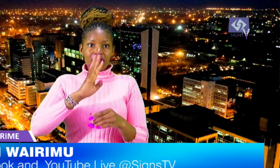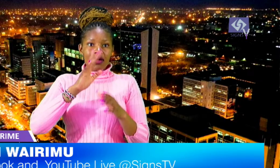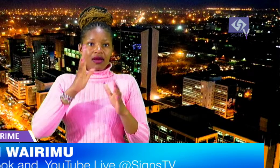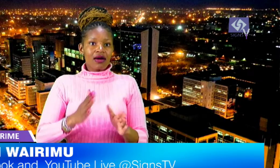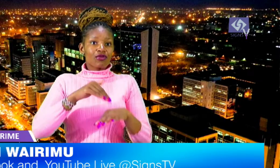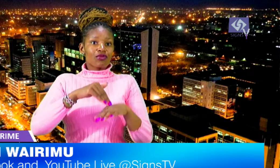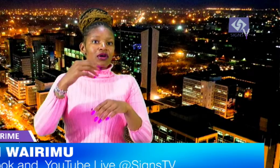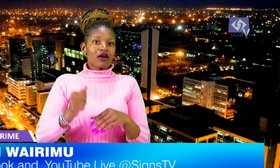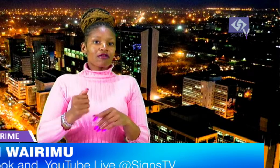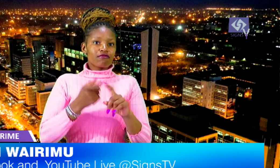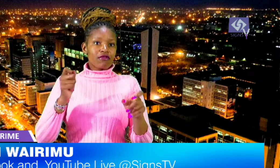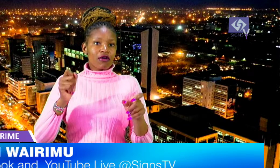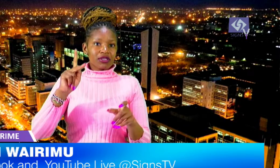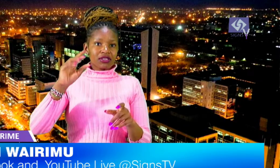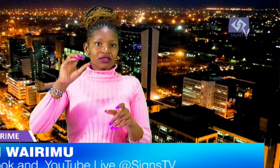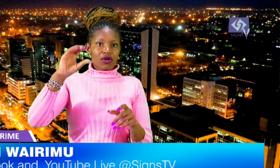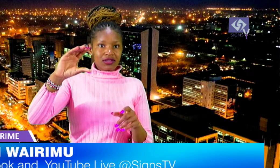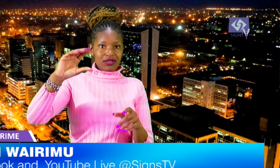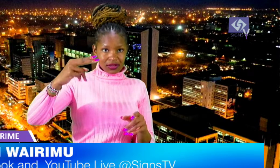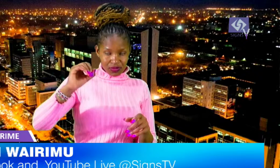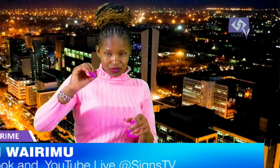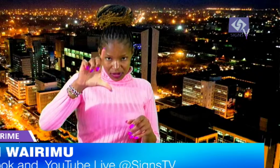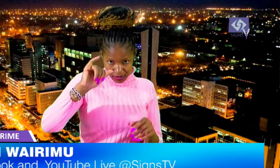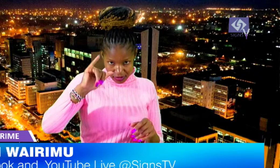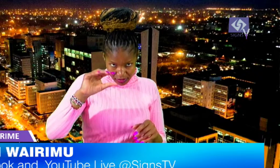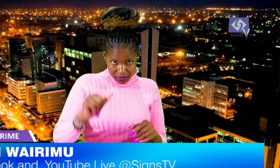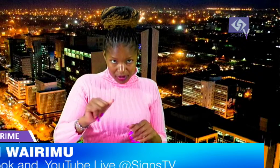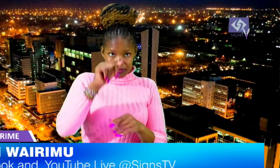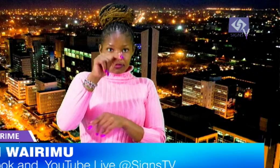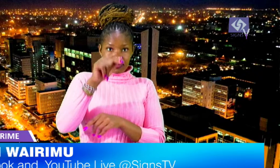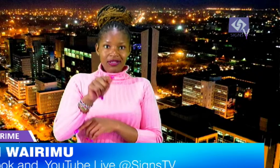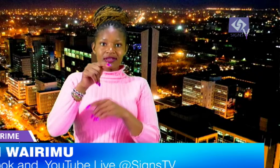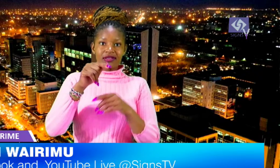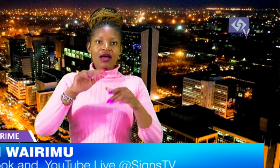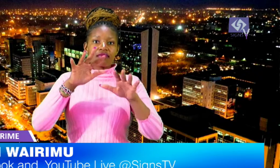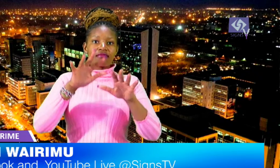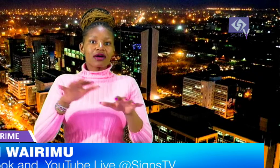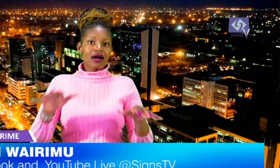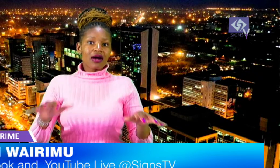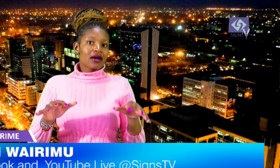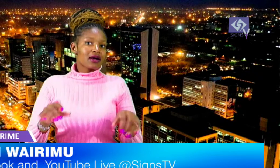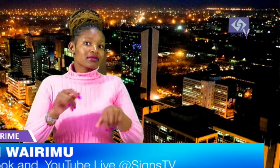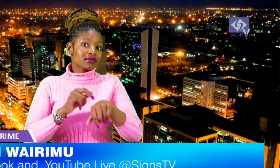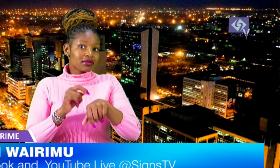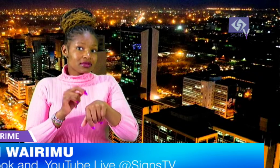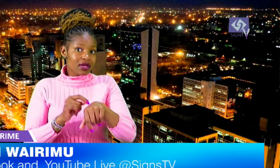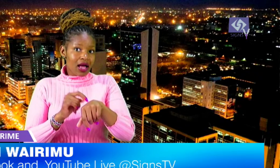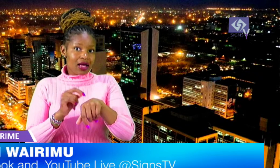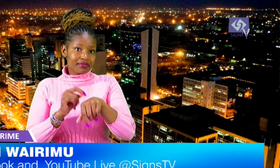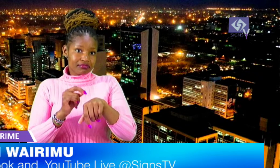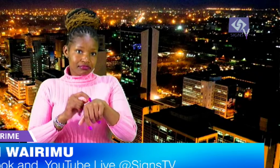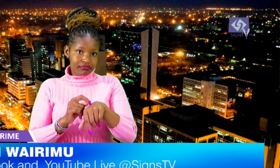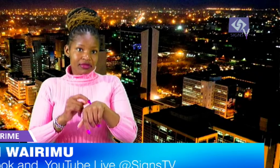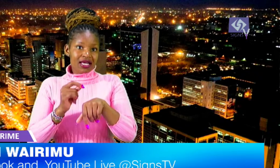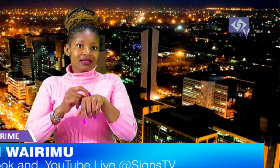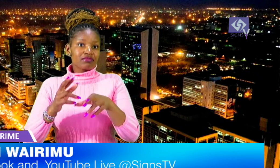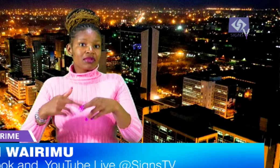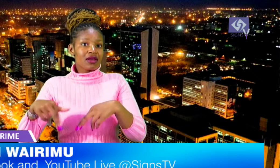Member of Parliament Oku Kaunya, speaking at Kochalia Market during the commencement of the